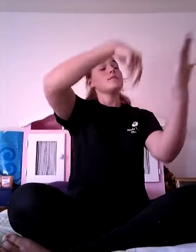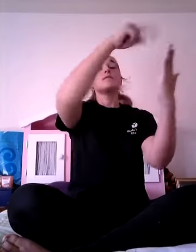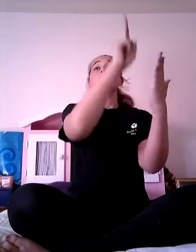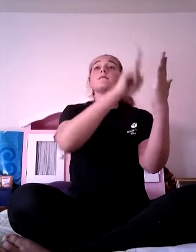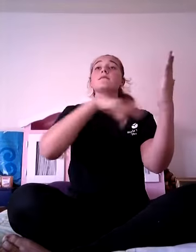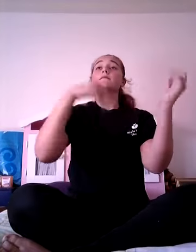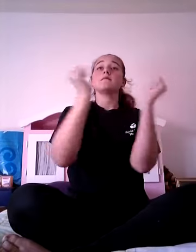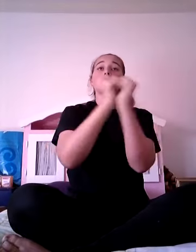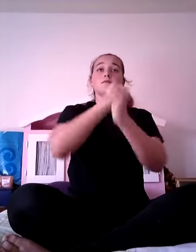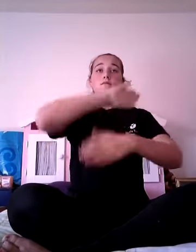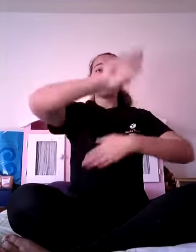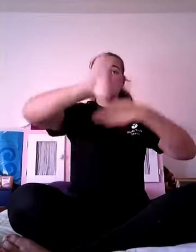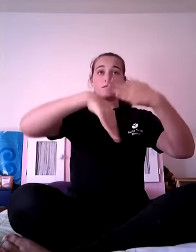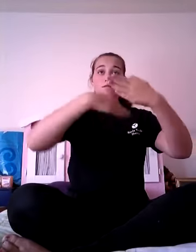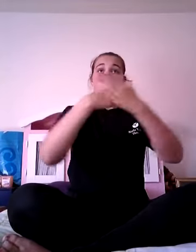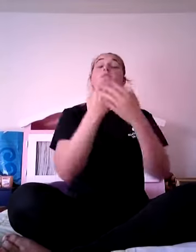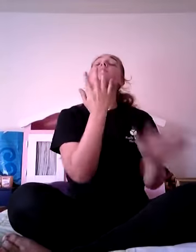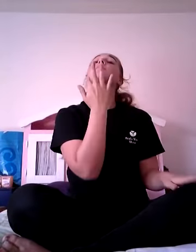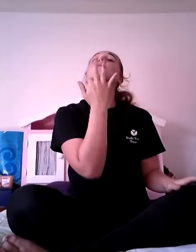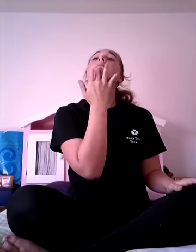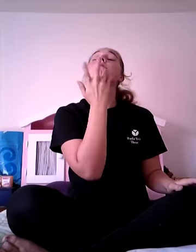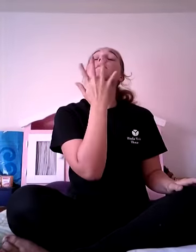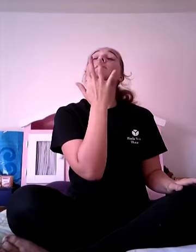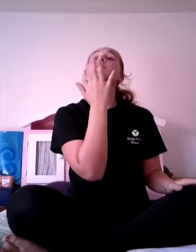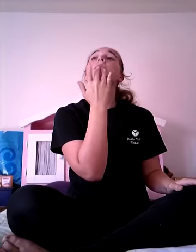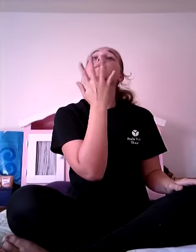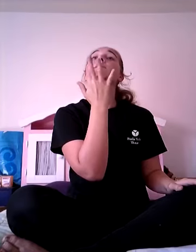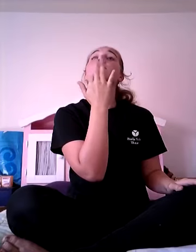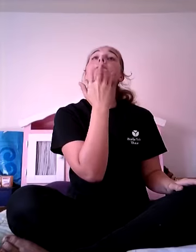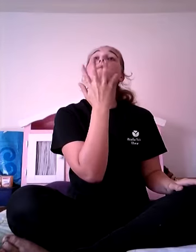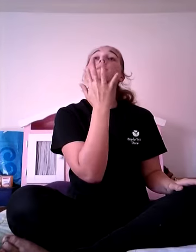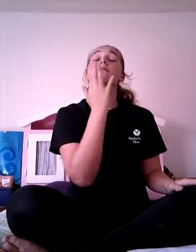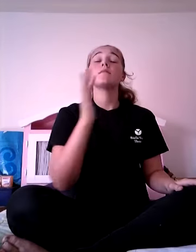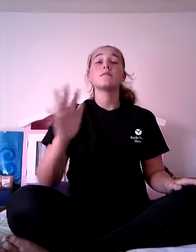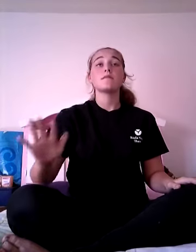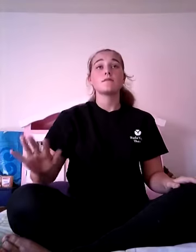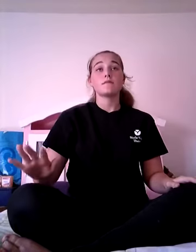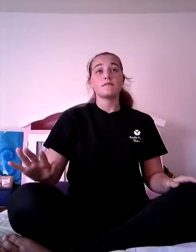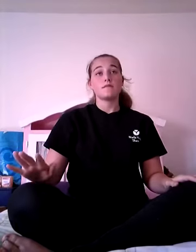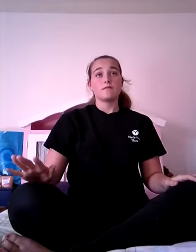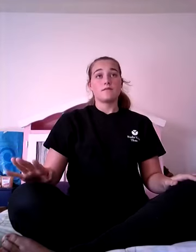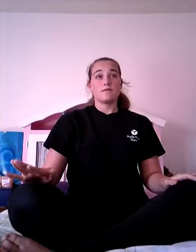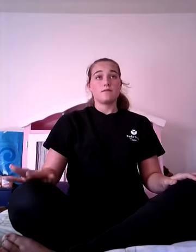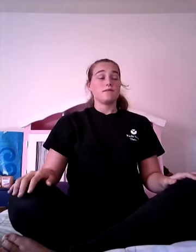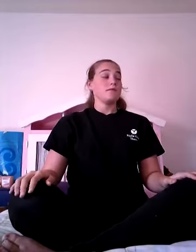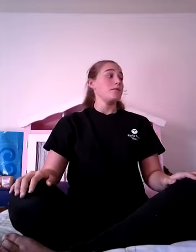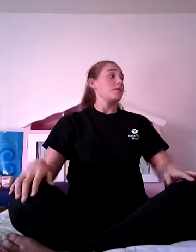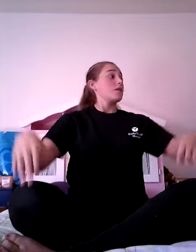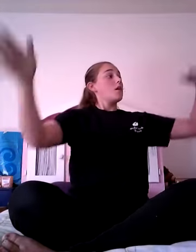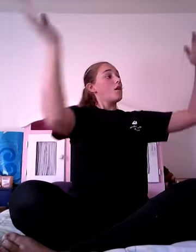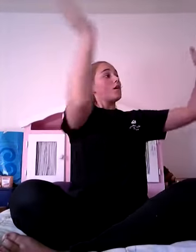with all the colors of the wind